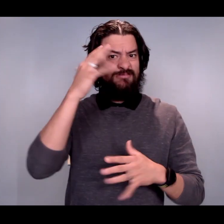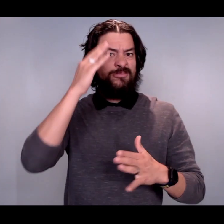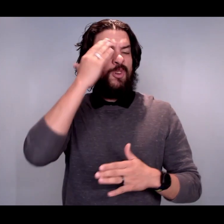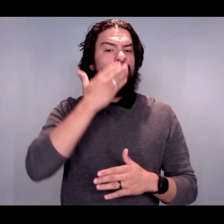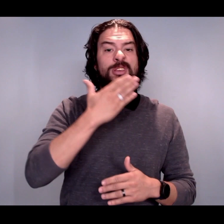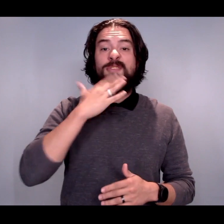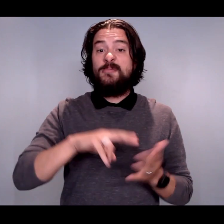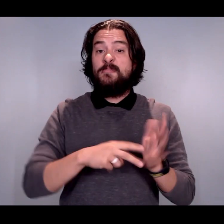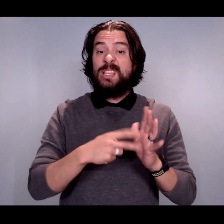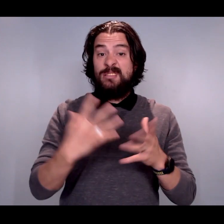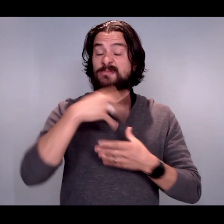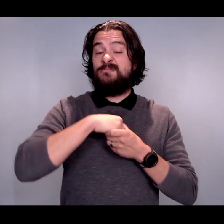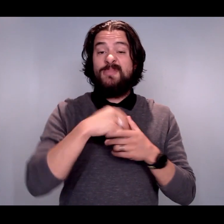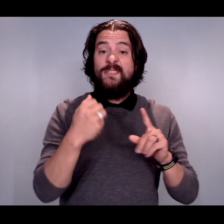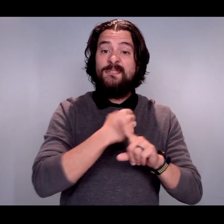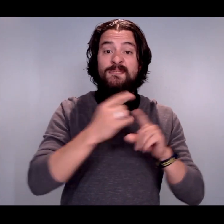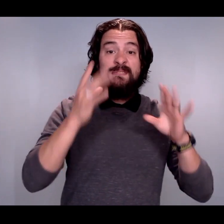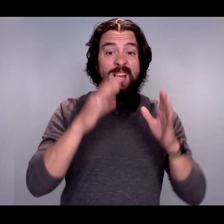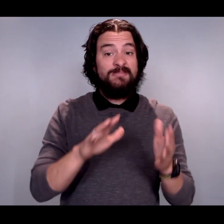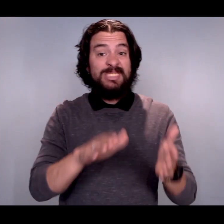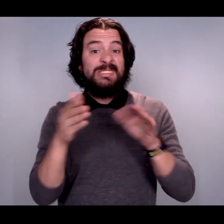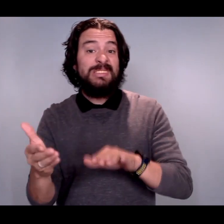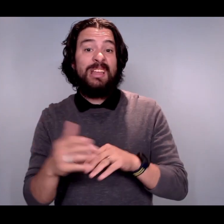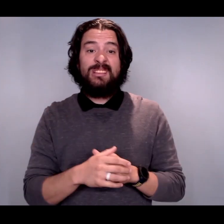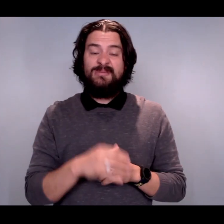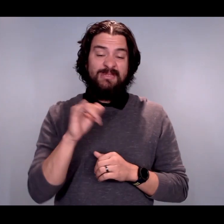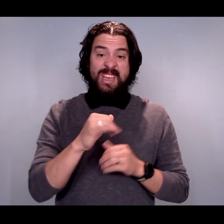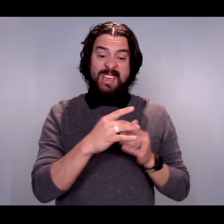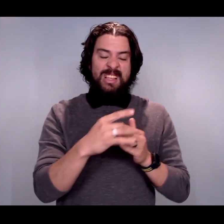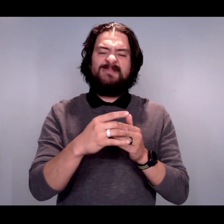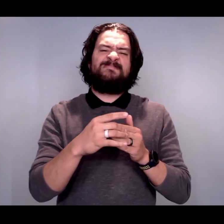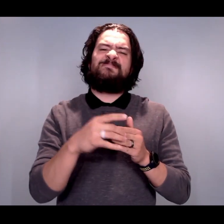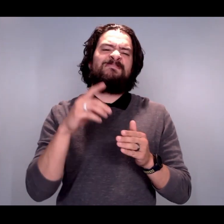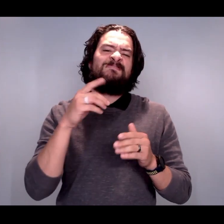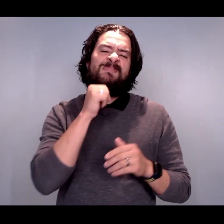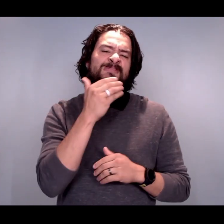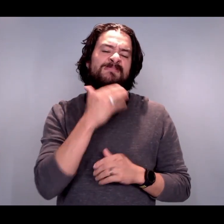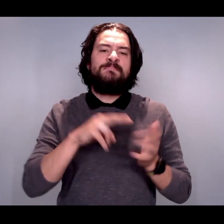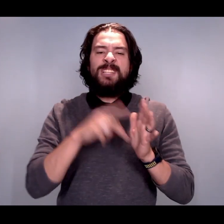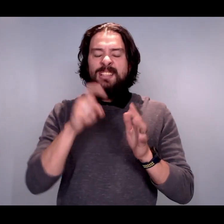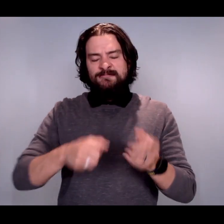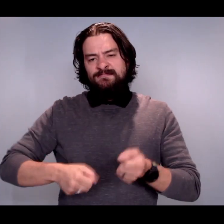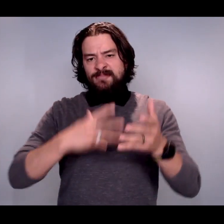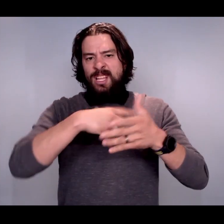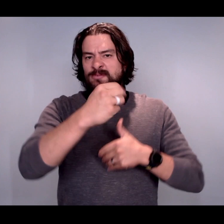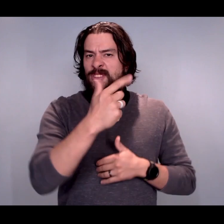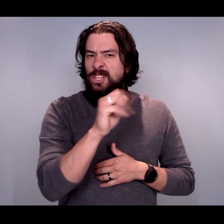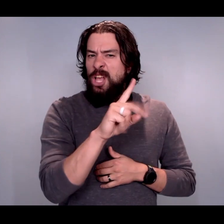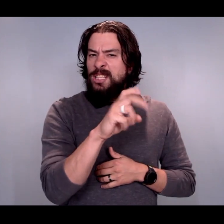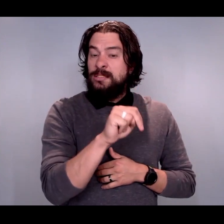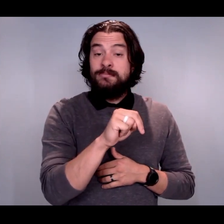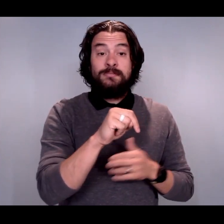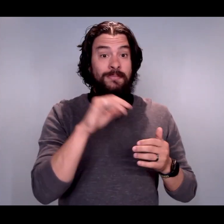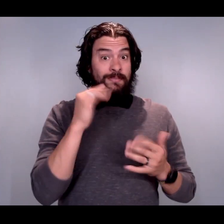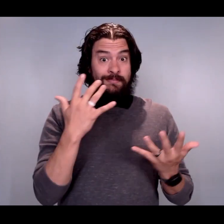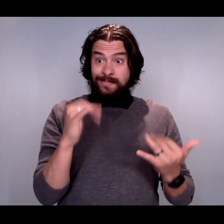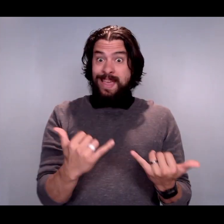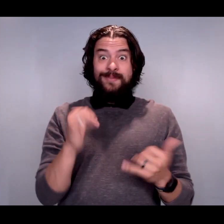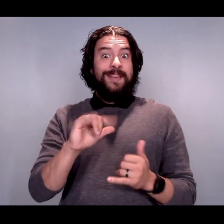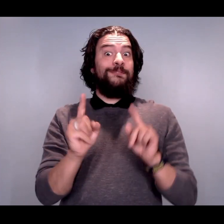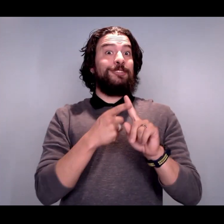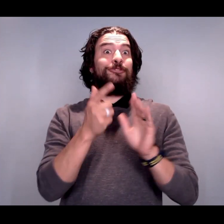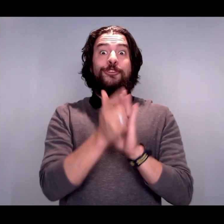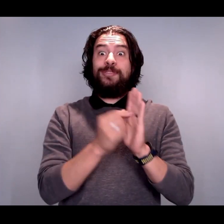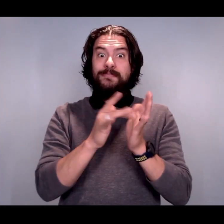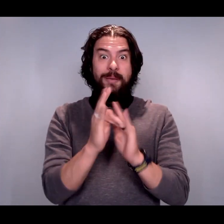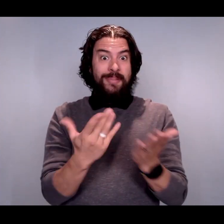for themselves, and it's not good. It leads to a world of violence and death, and they're exiled from the garden. Okay, so this was the